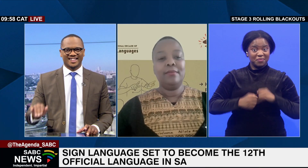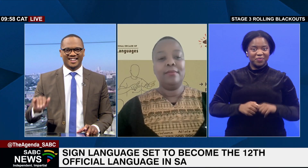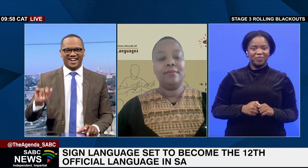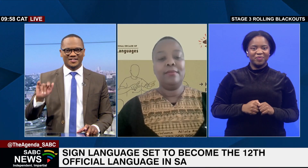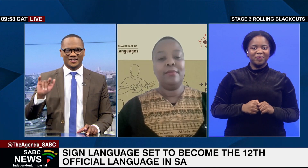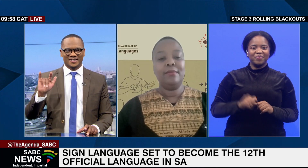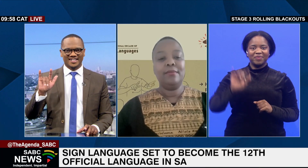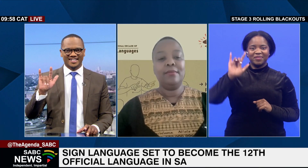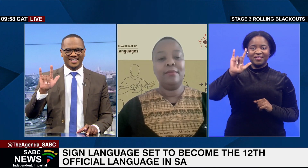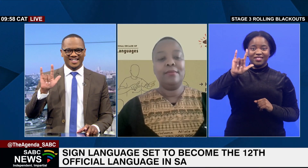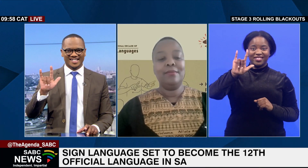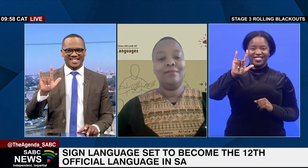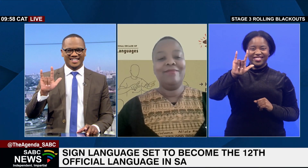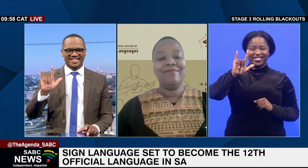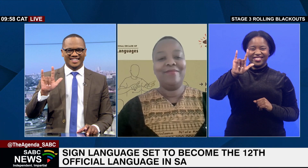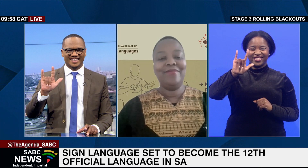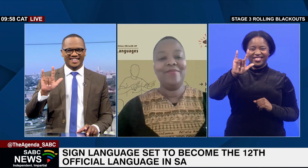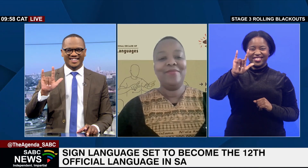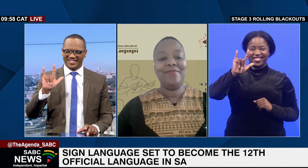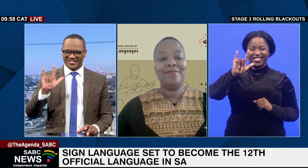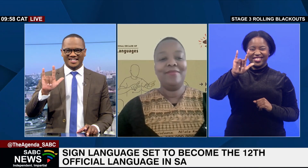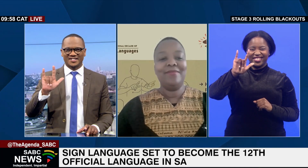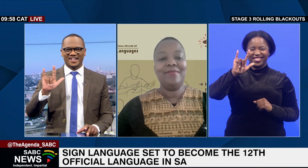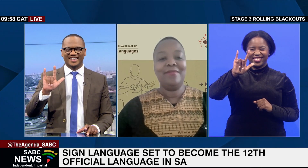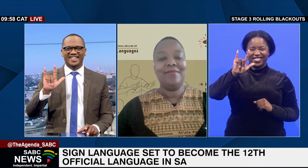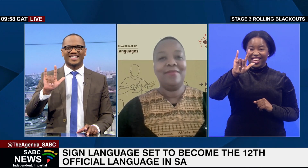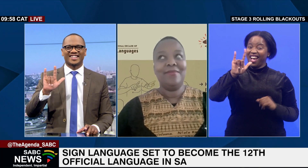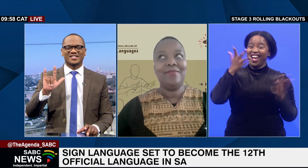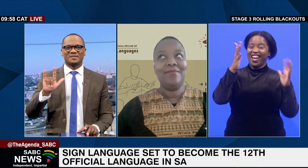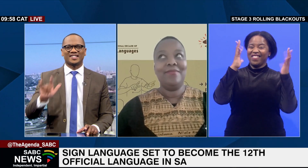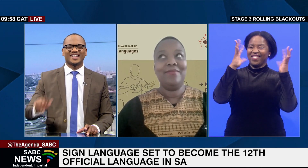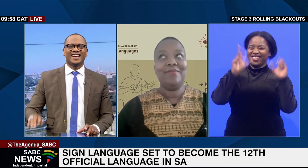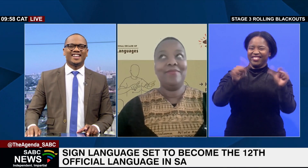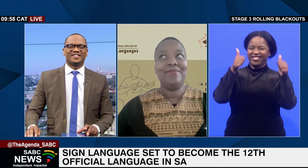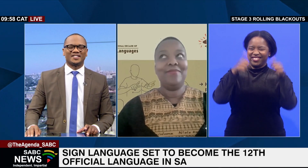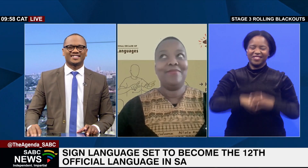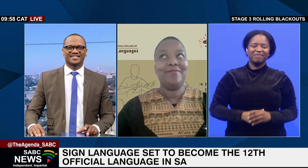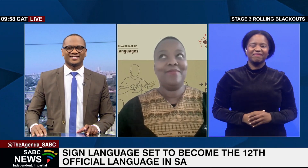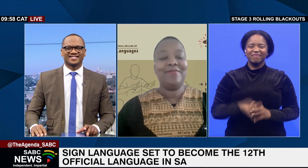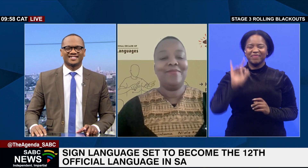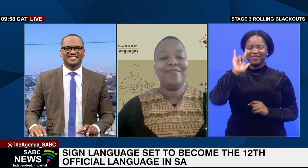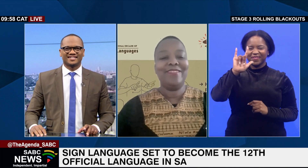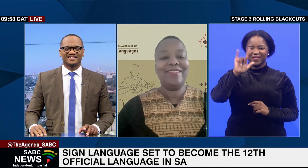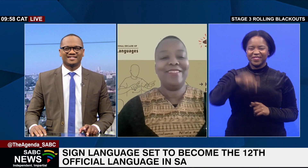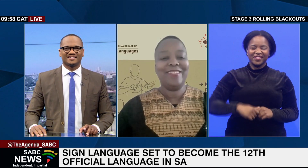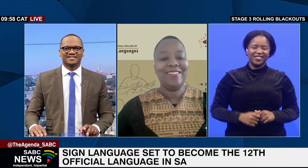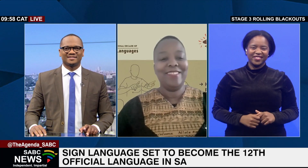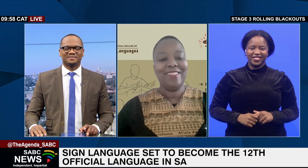How do we do it? Is this it? We did well. Thank you so much. Love you.